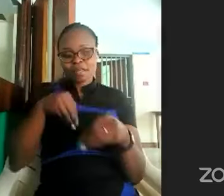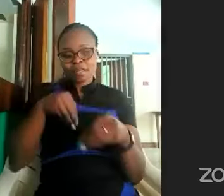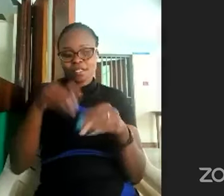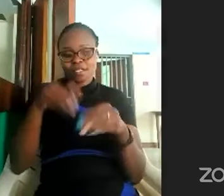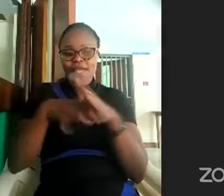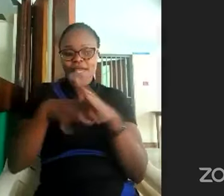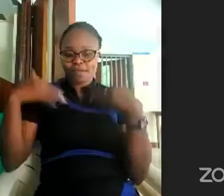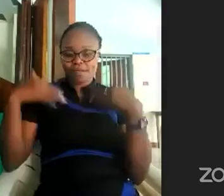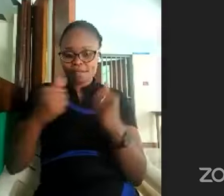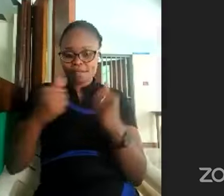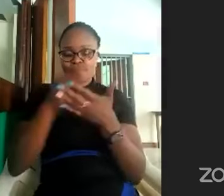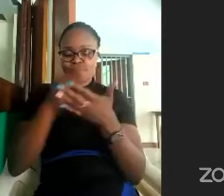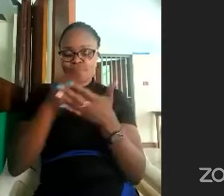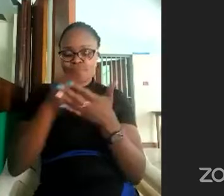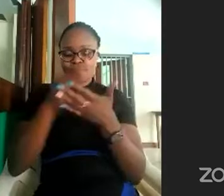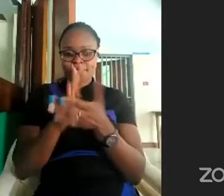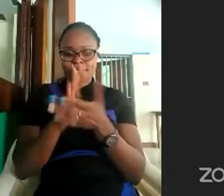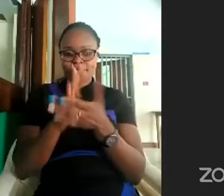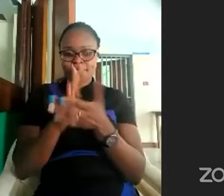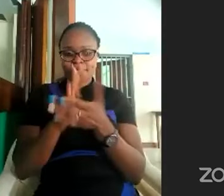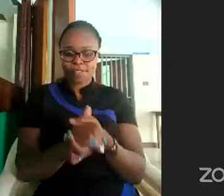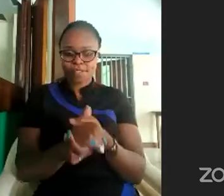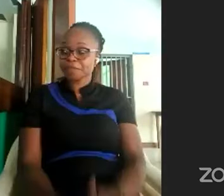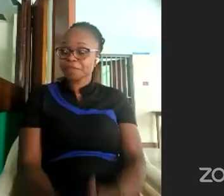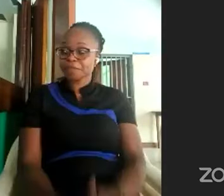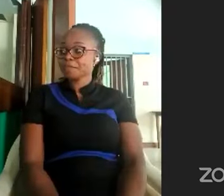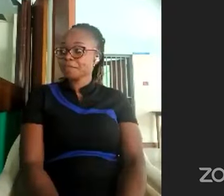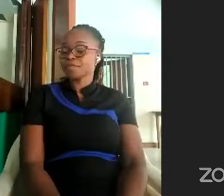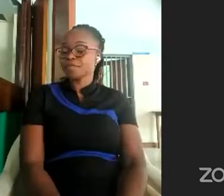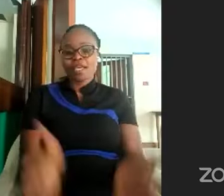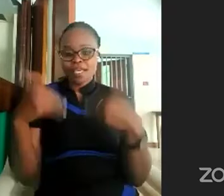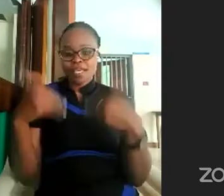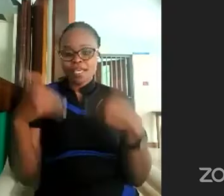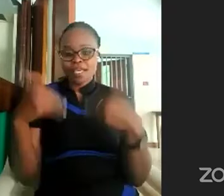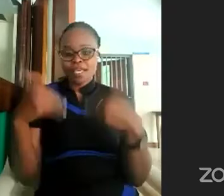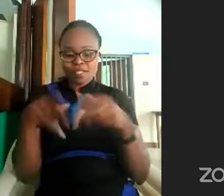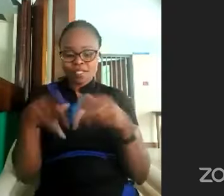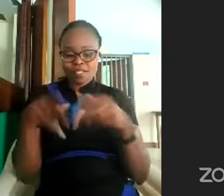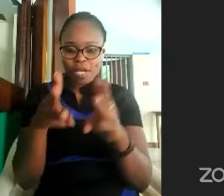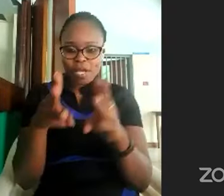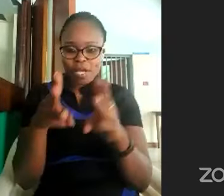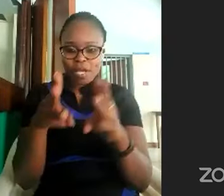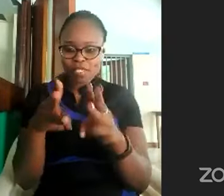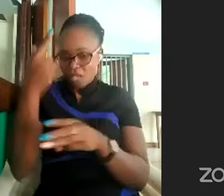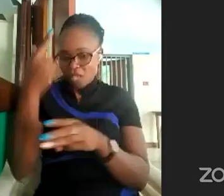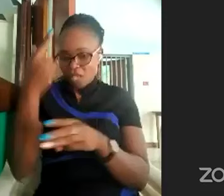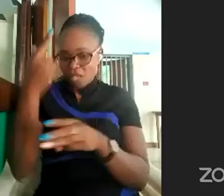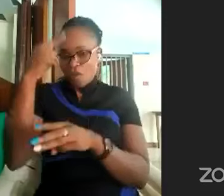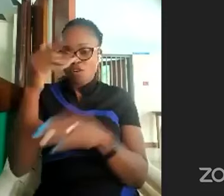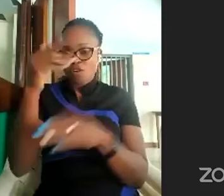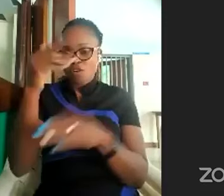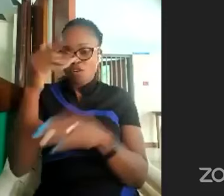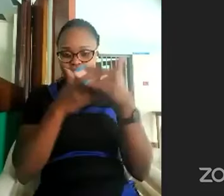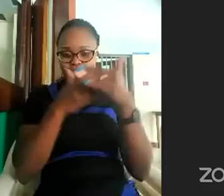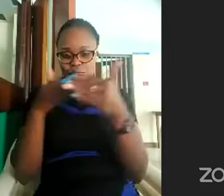of curbing this. As organizations, we should re-evaluate the existing